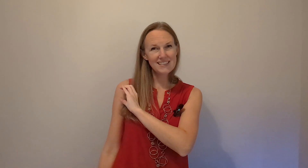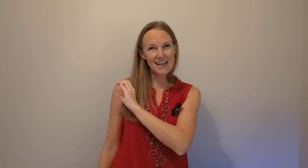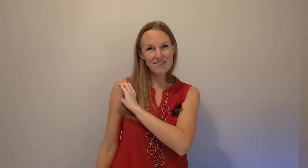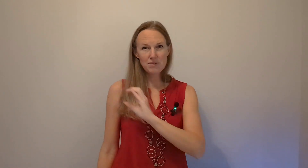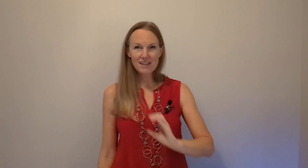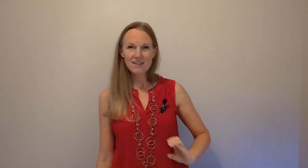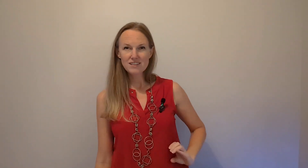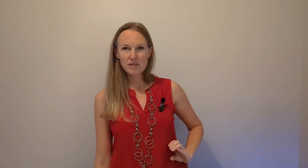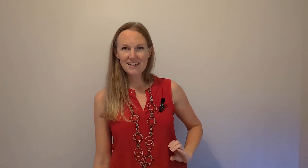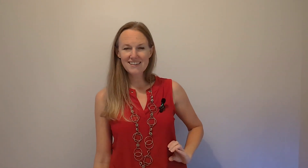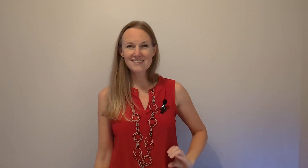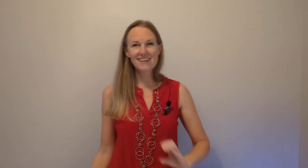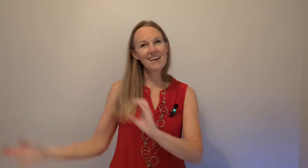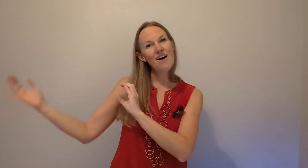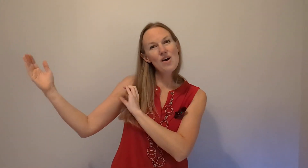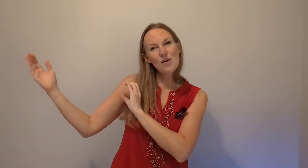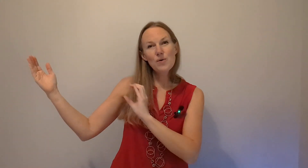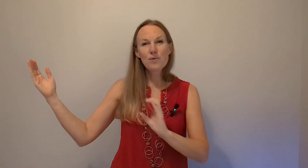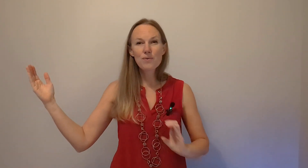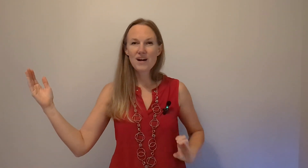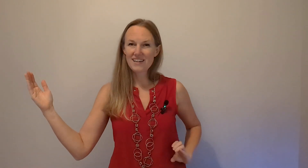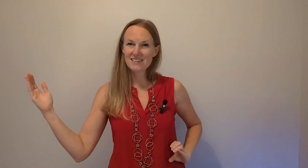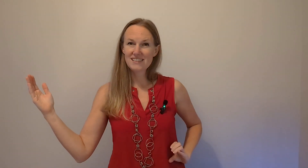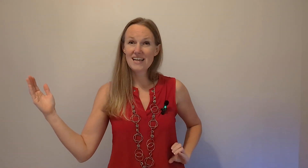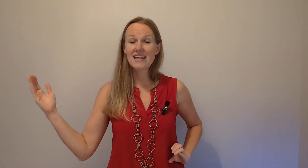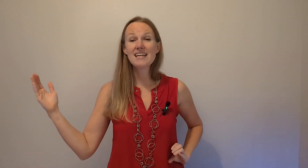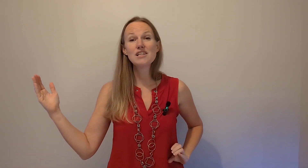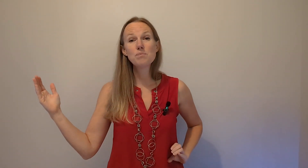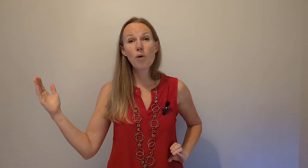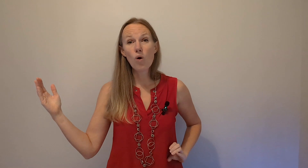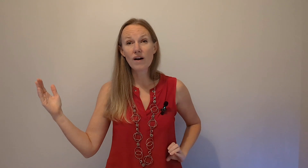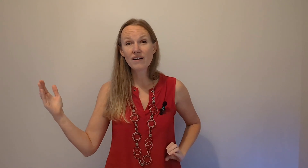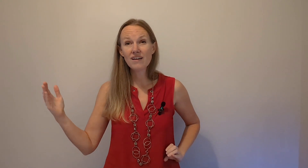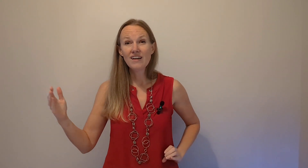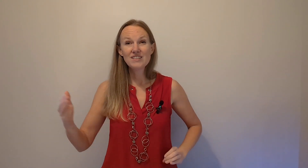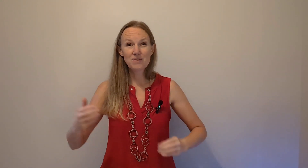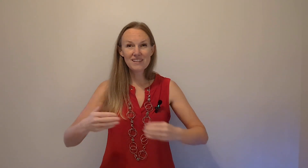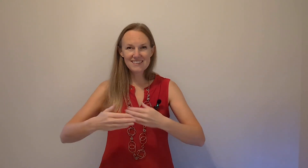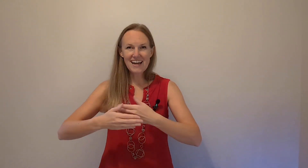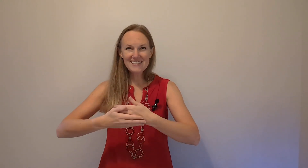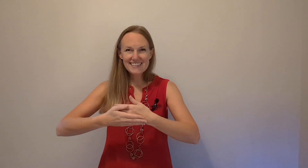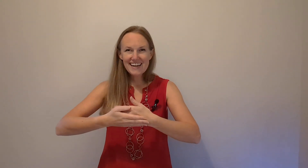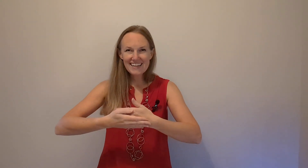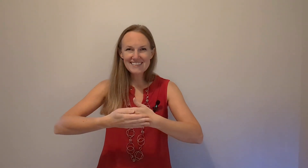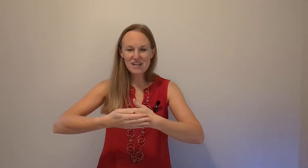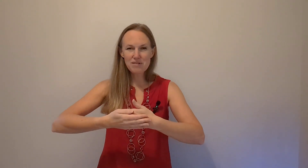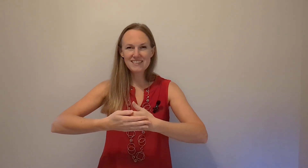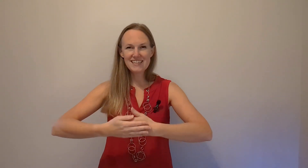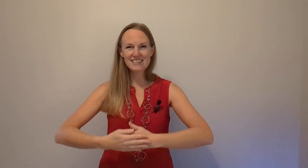doesn't have to be. It can also be like this, okay? Christ. And then is born. So I did kind of talk about this yesterday,